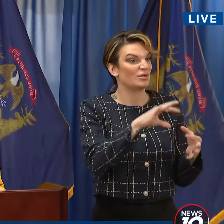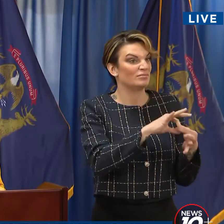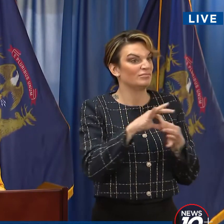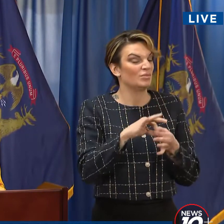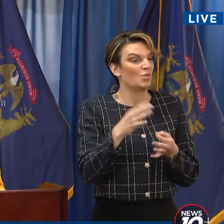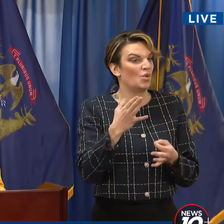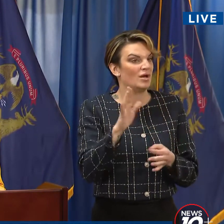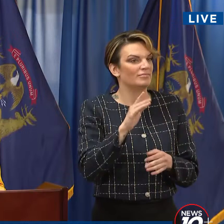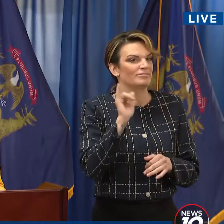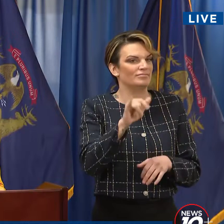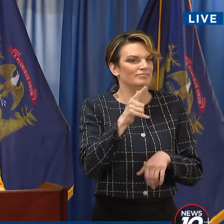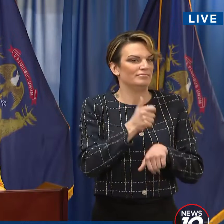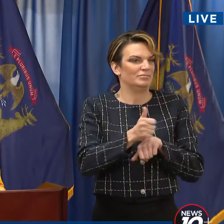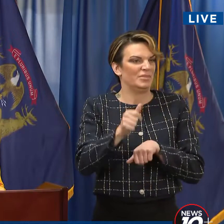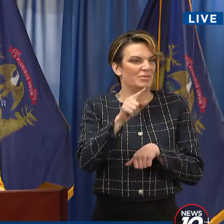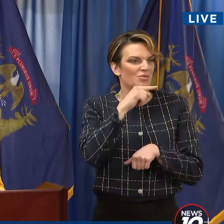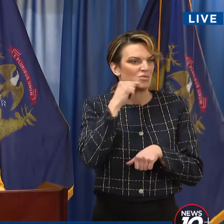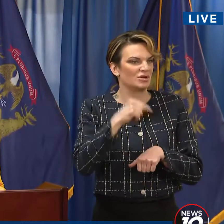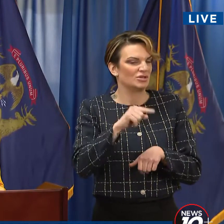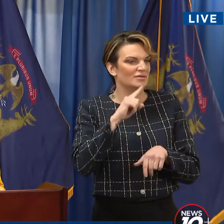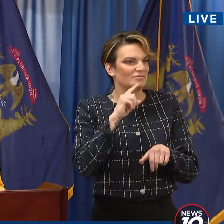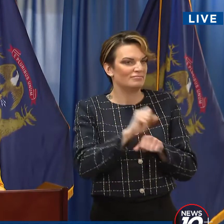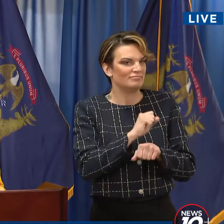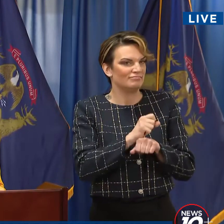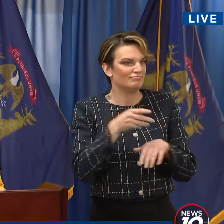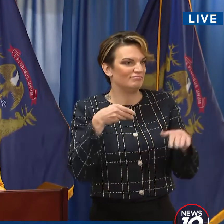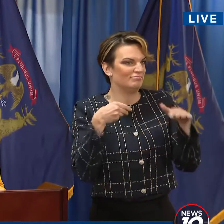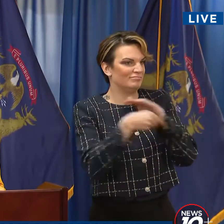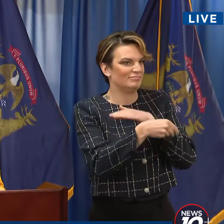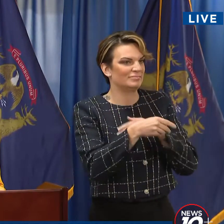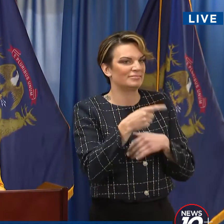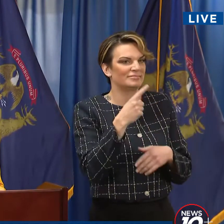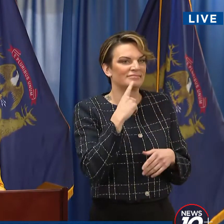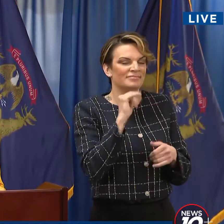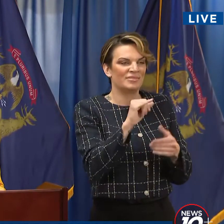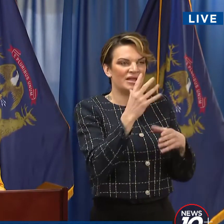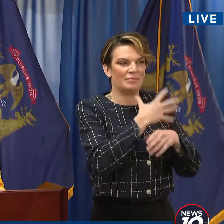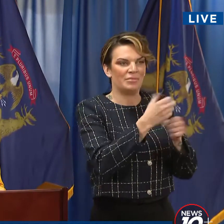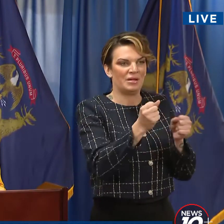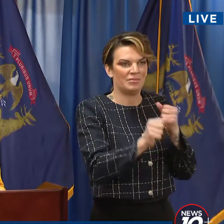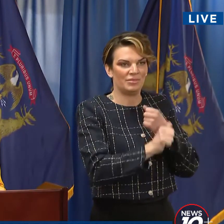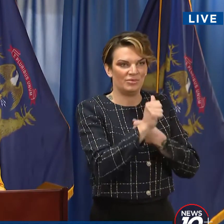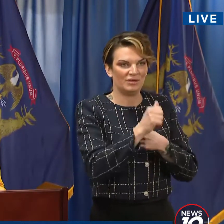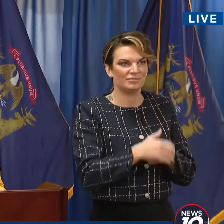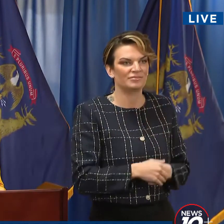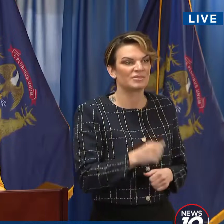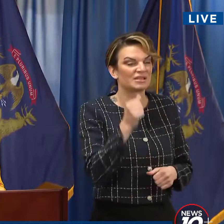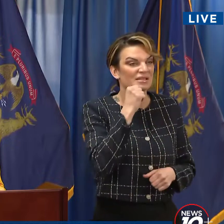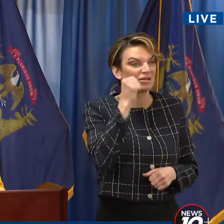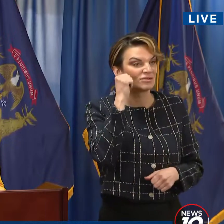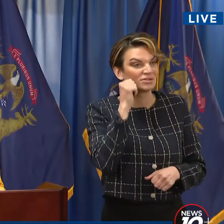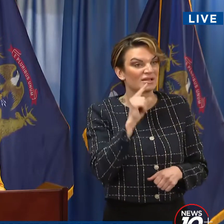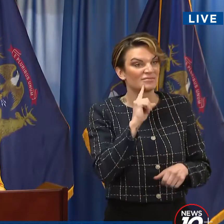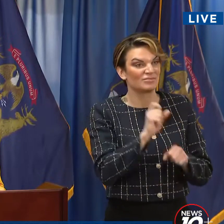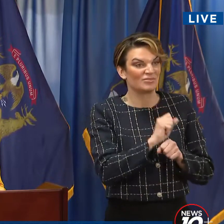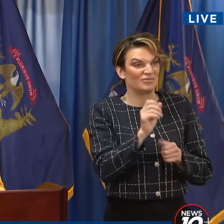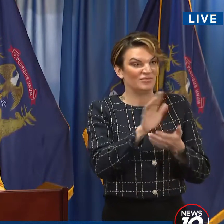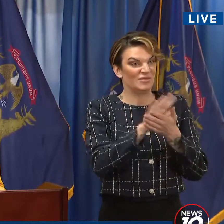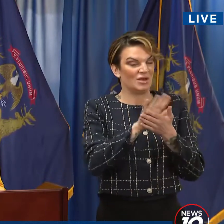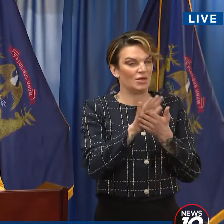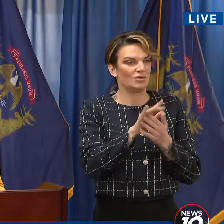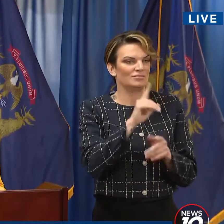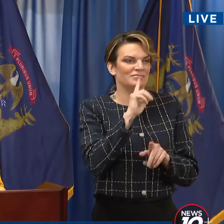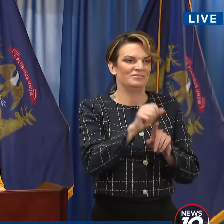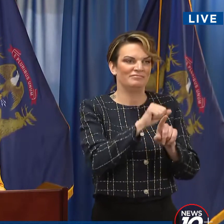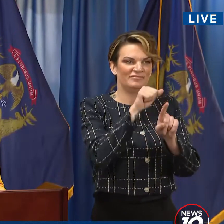Russia. Last night, after the polls closed, doctored videos circulated online with false allegations of widespread